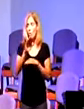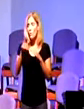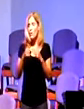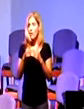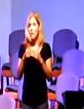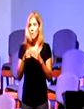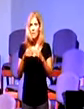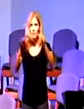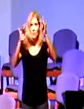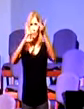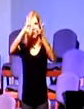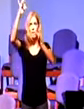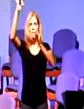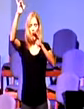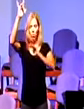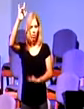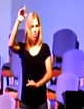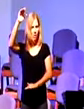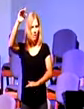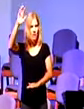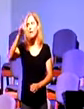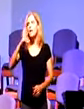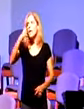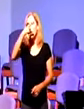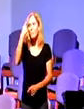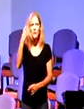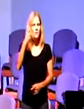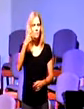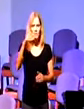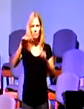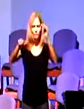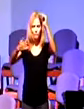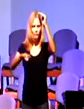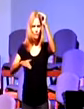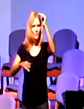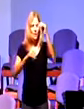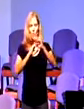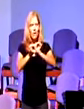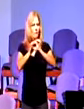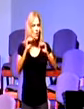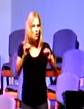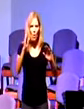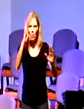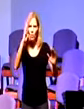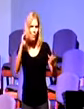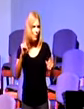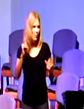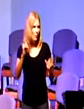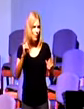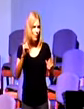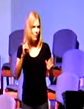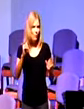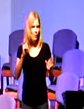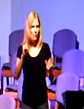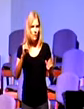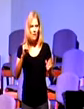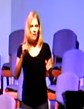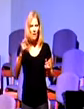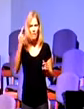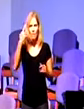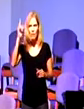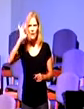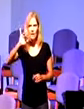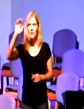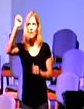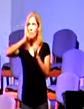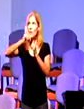fall short of God's glory. And because we fall short of God's glory, we have no hope of spending eternity with